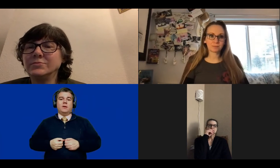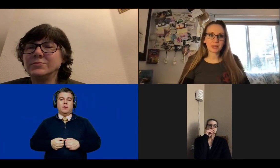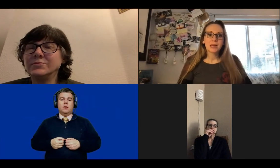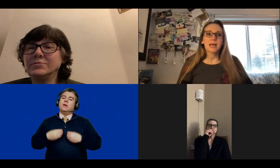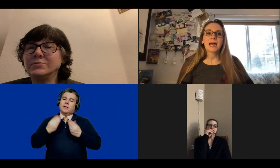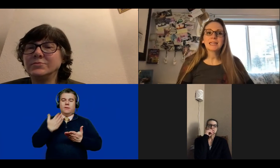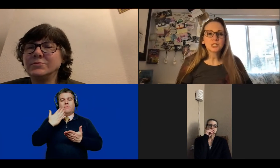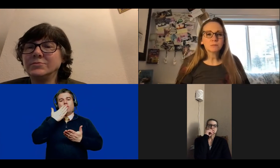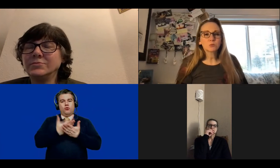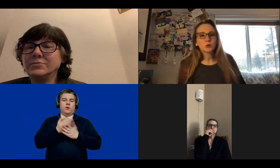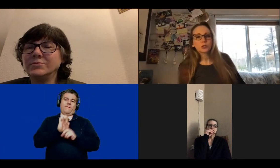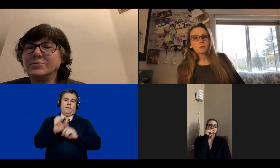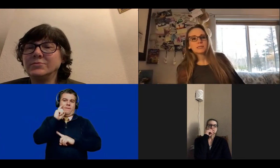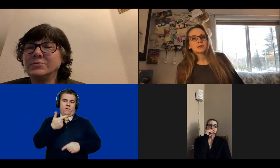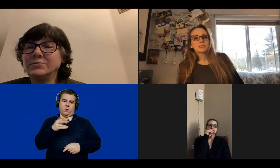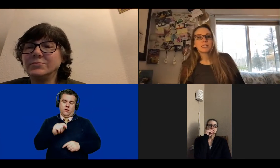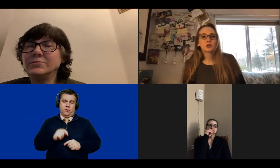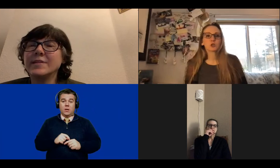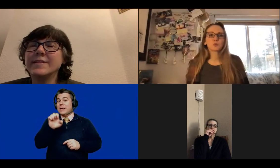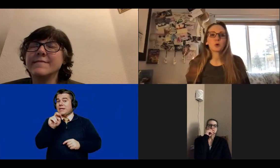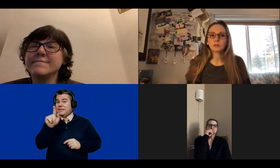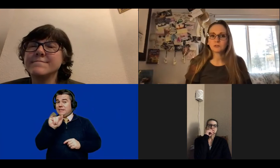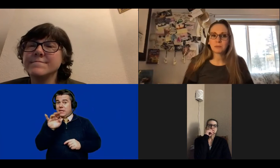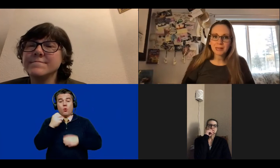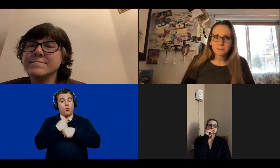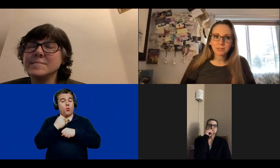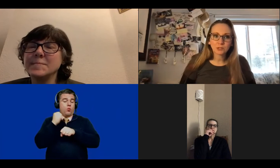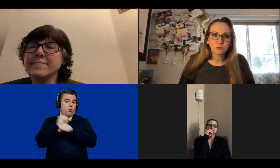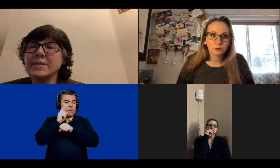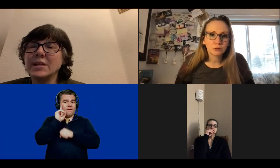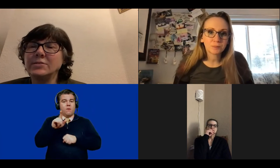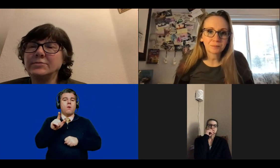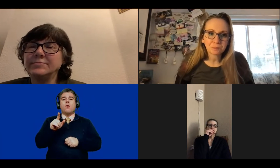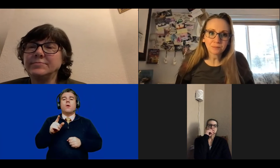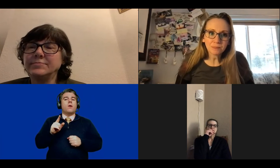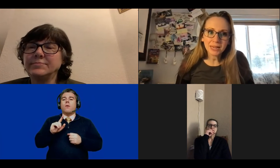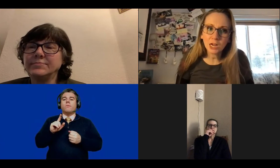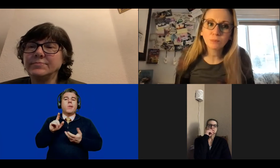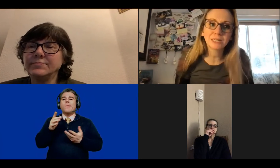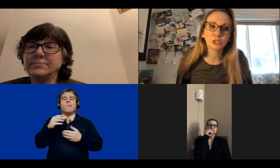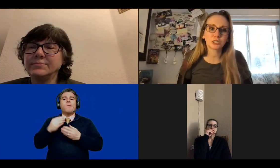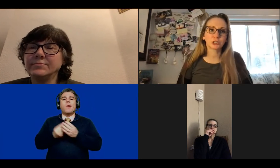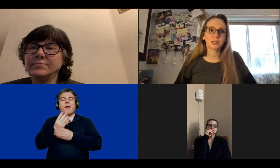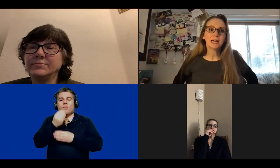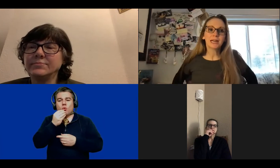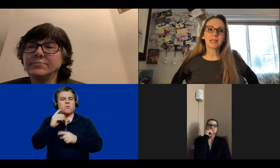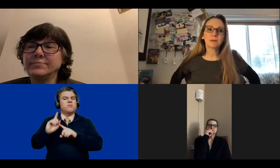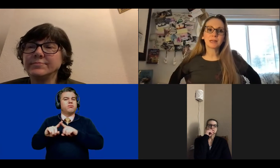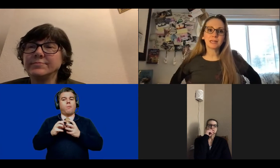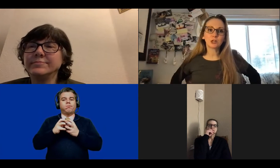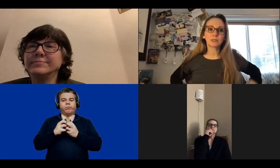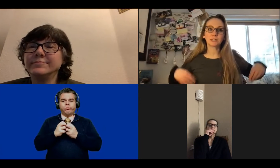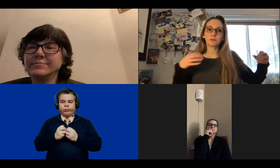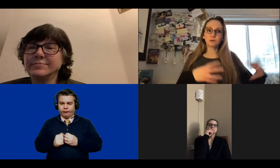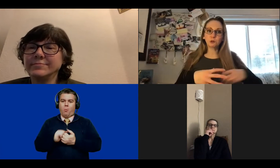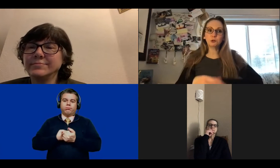environment. Enzymes work to break down cellular walls of plant-based foods and help digestion, enabling